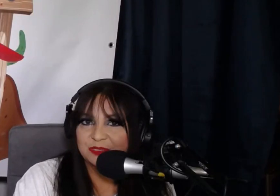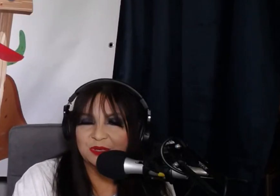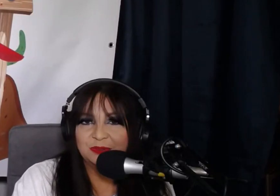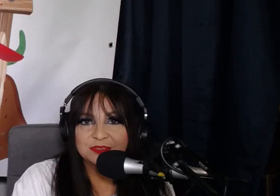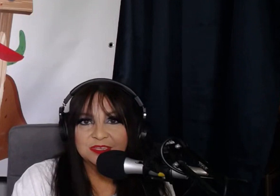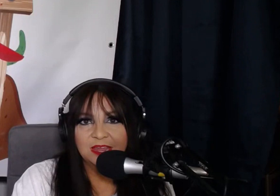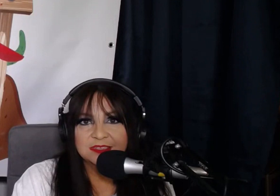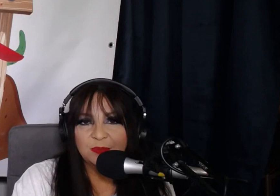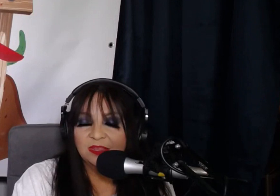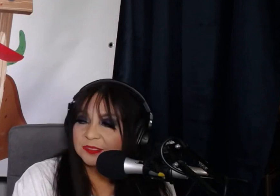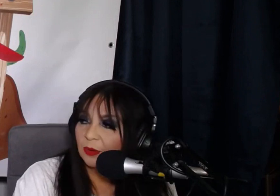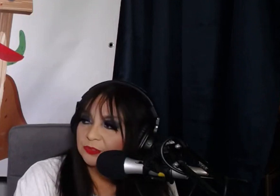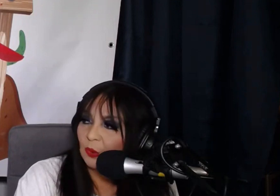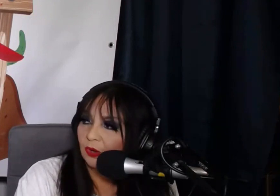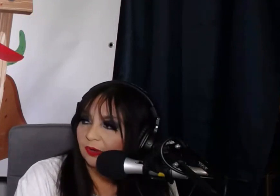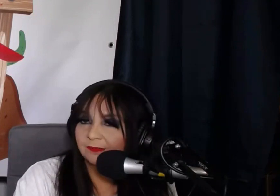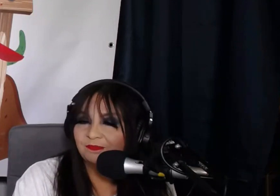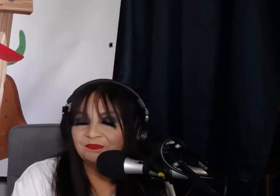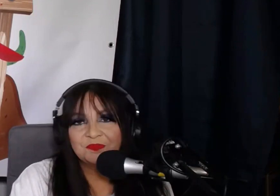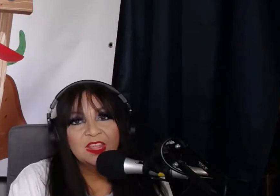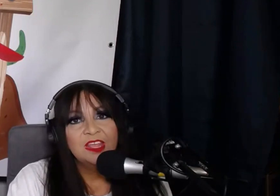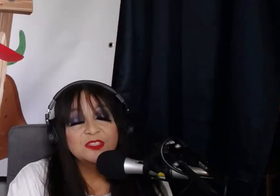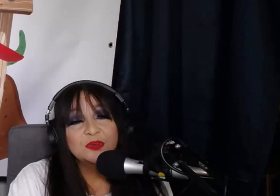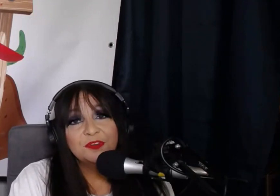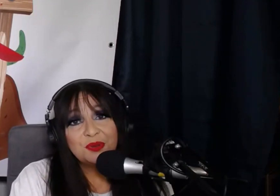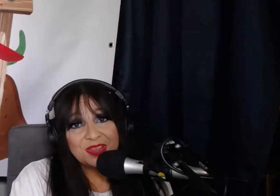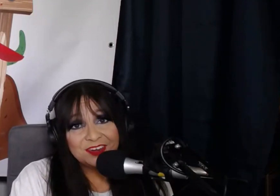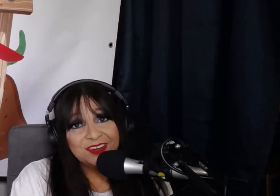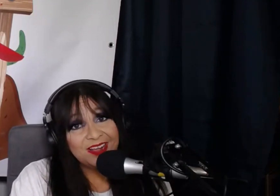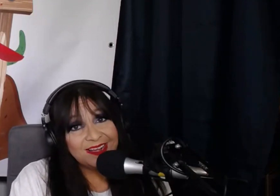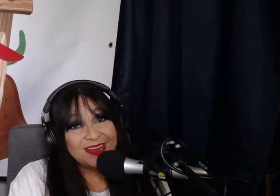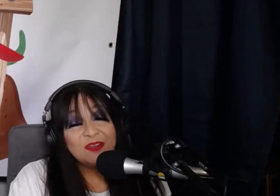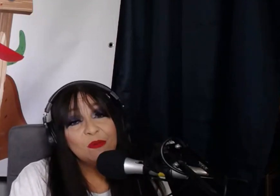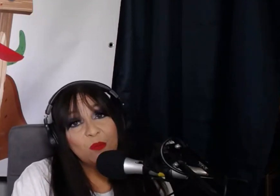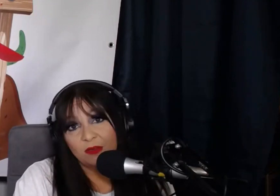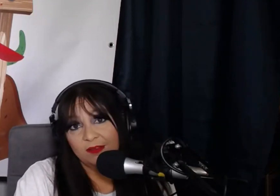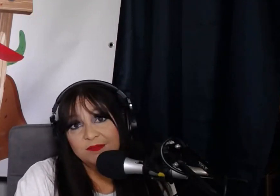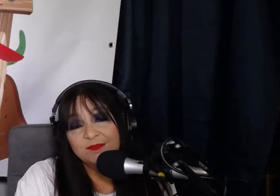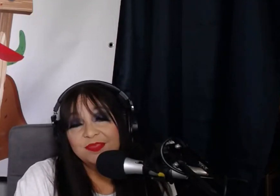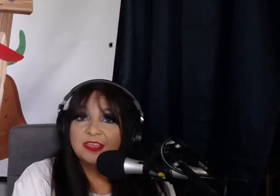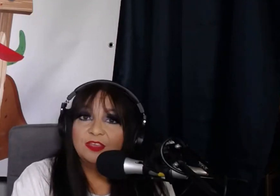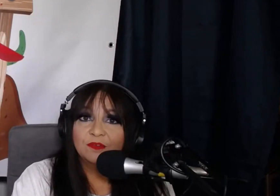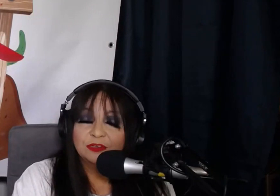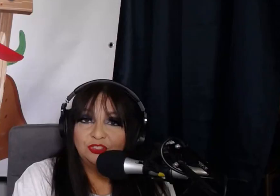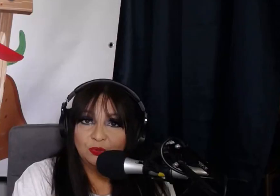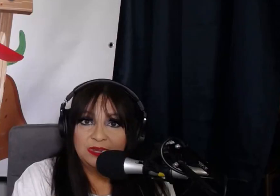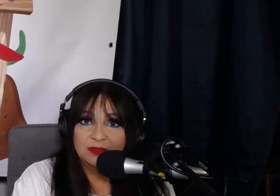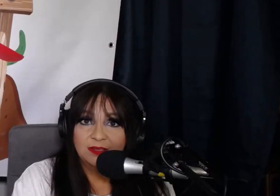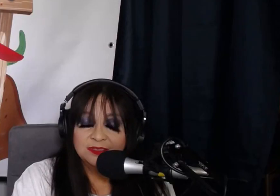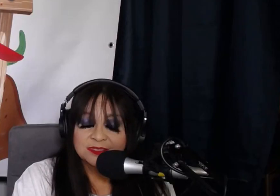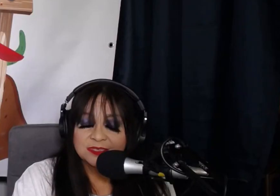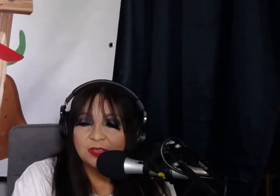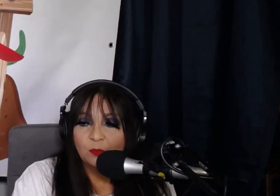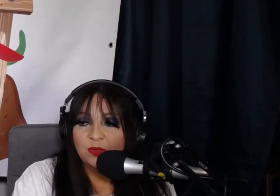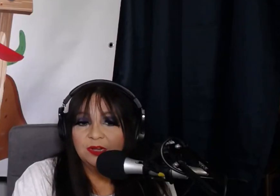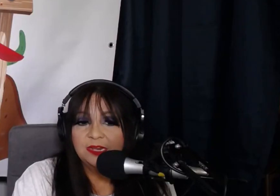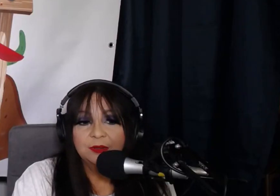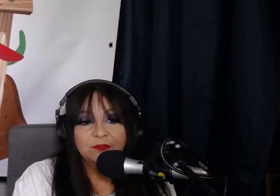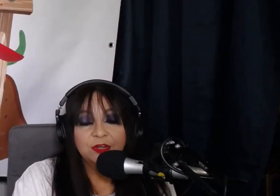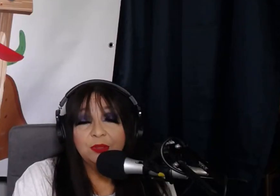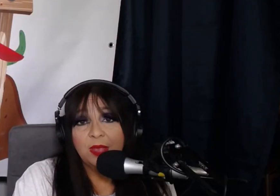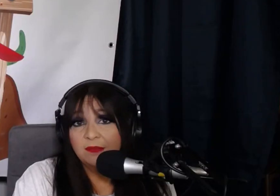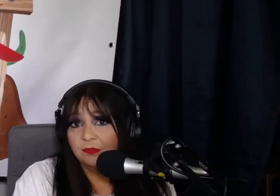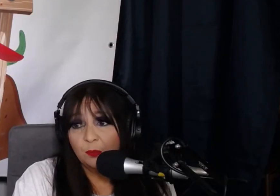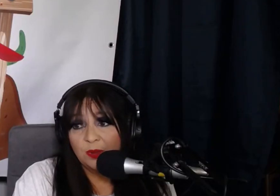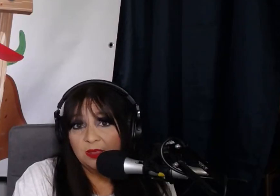all of our episodes. He likes being the spokescorg. Yeah. So if you're new here, hi, welcome. Thank you for joining us. We are